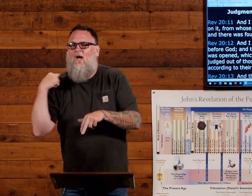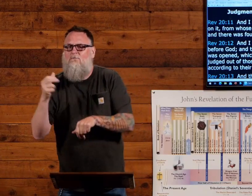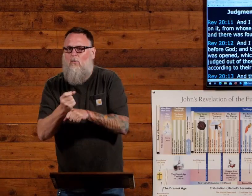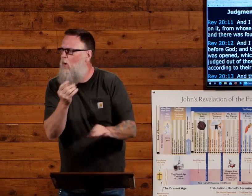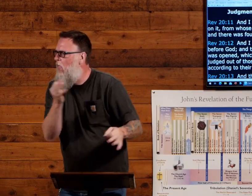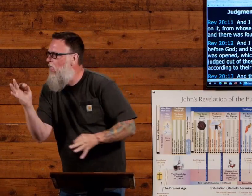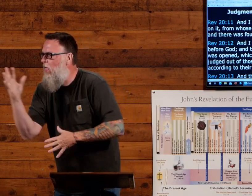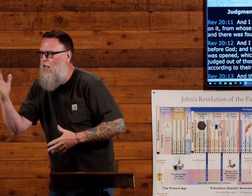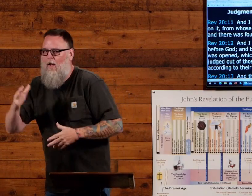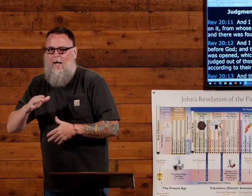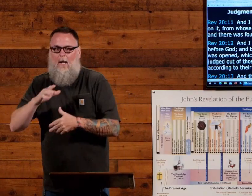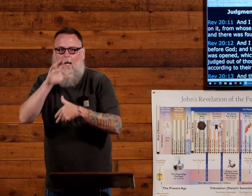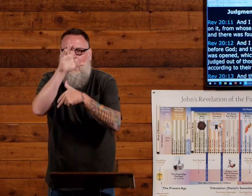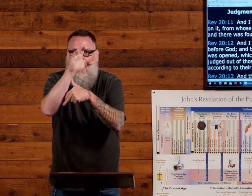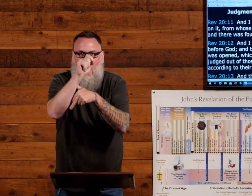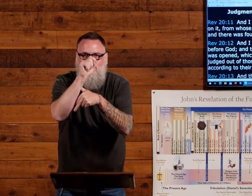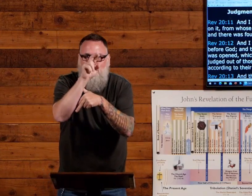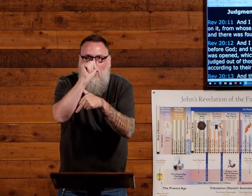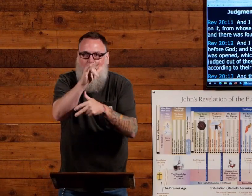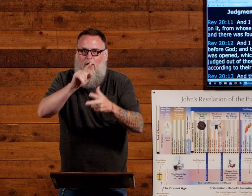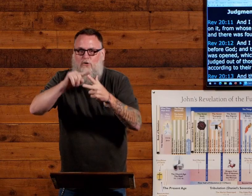So don't let other religions distract you and giving you